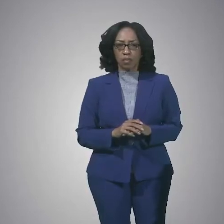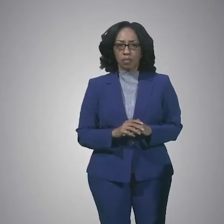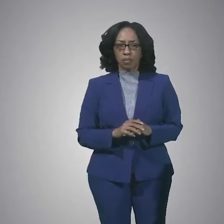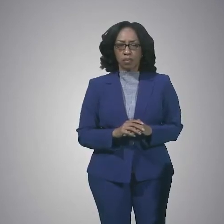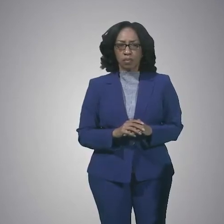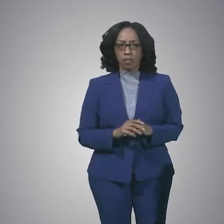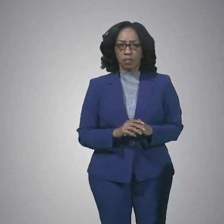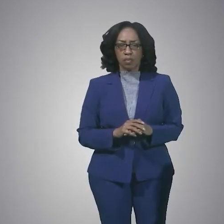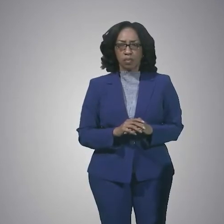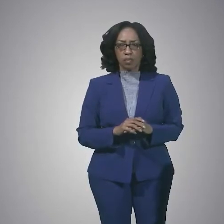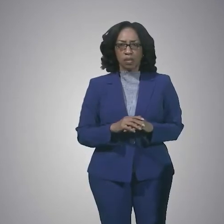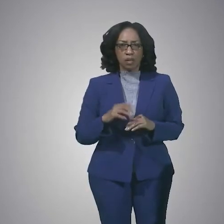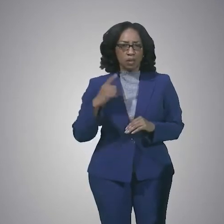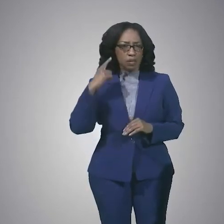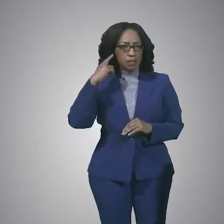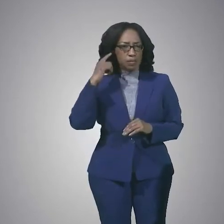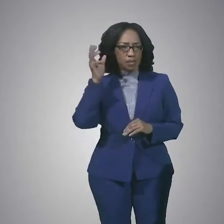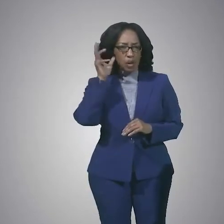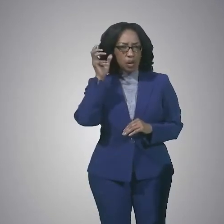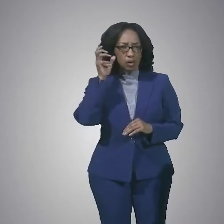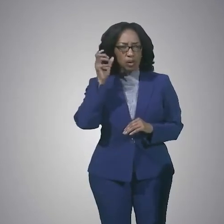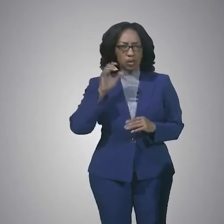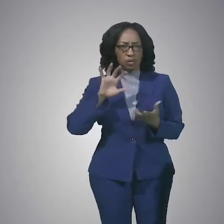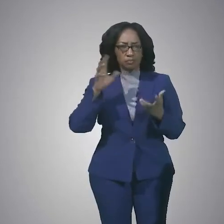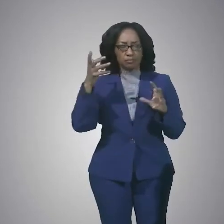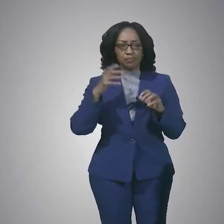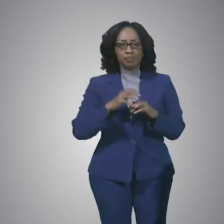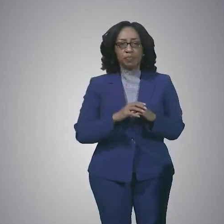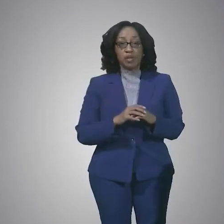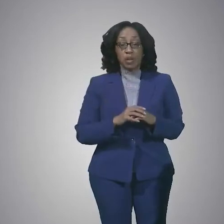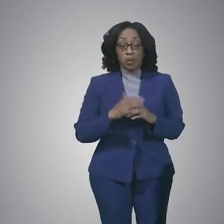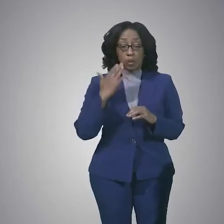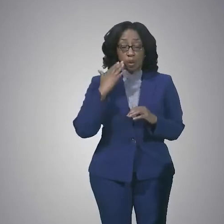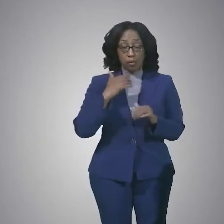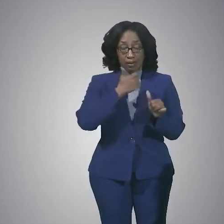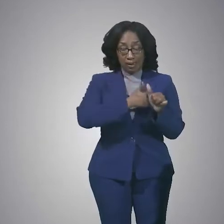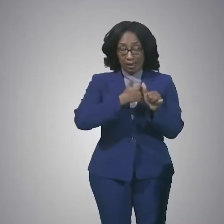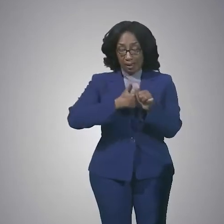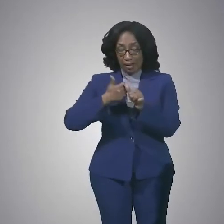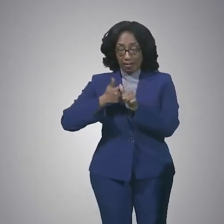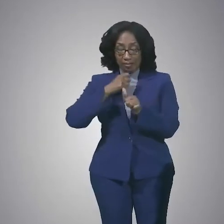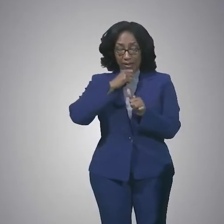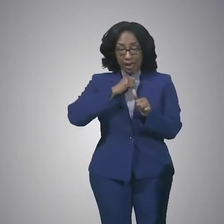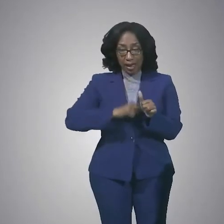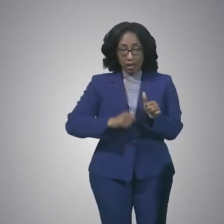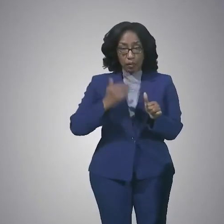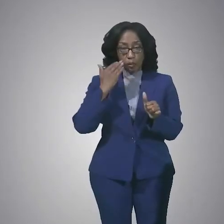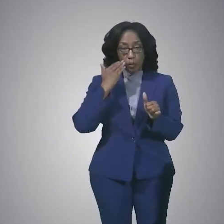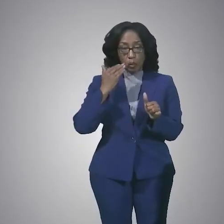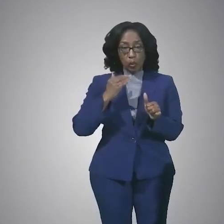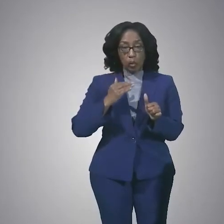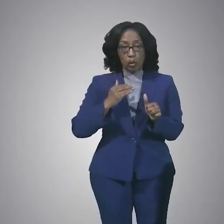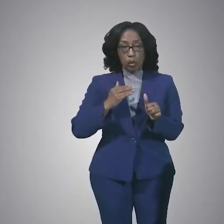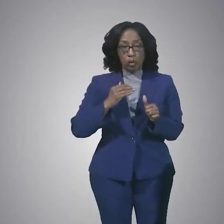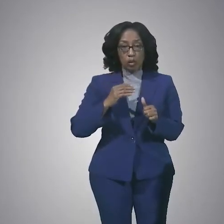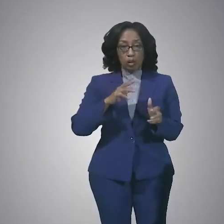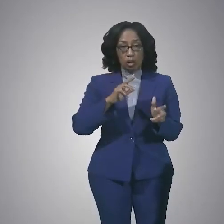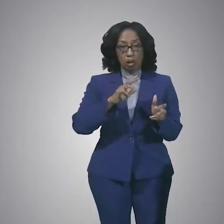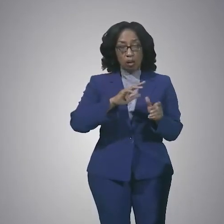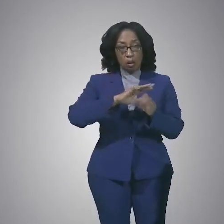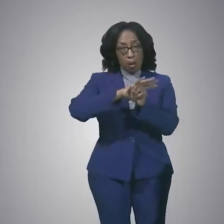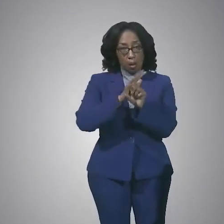While there's a downward trend in active cases in every age, you did mention active cases increasing among